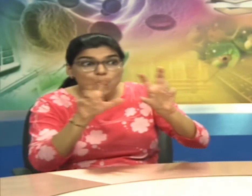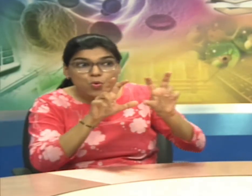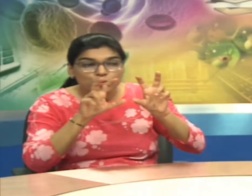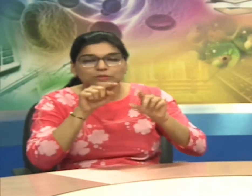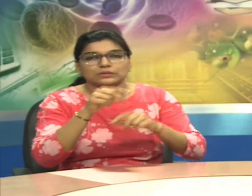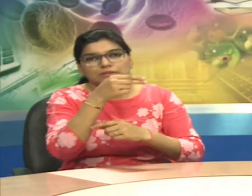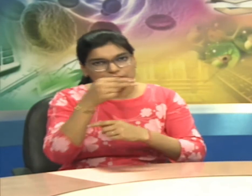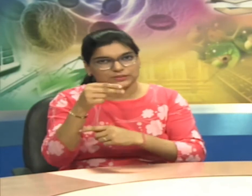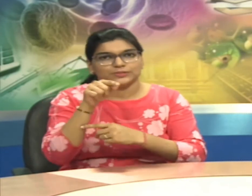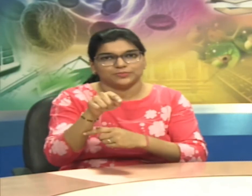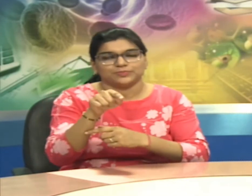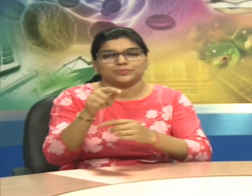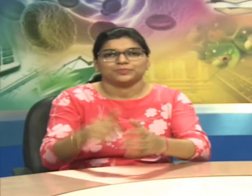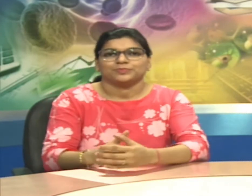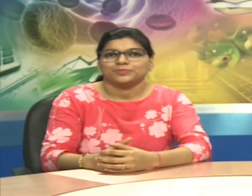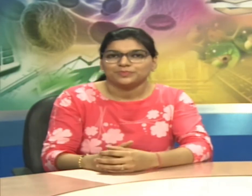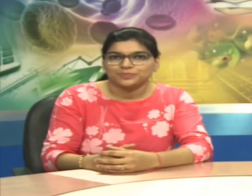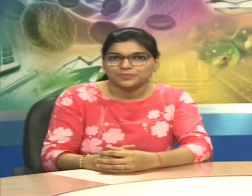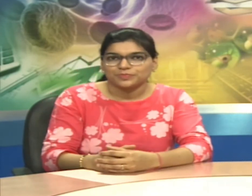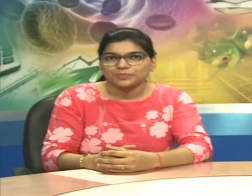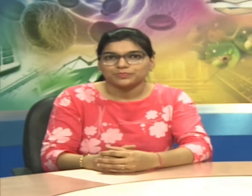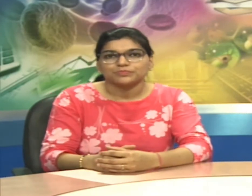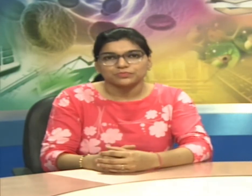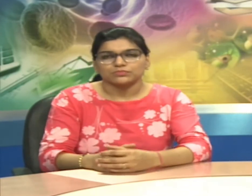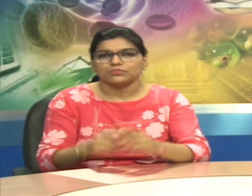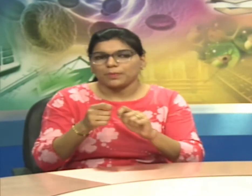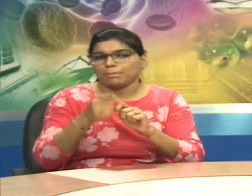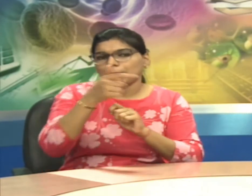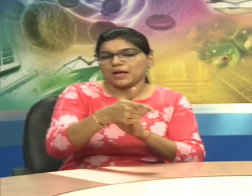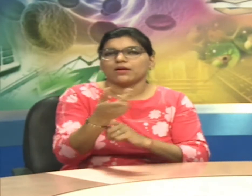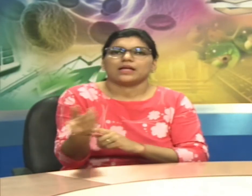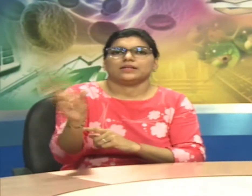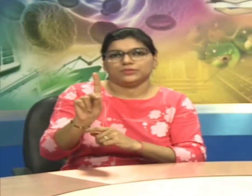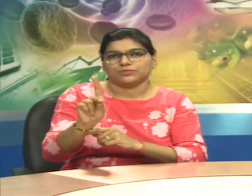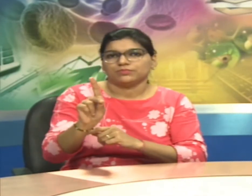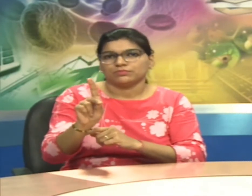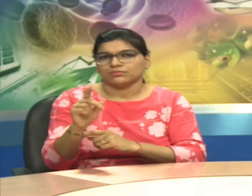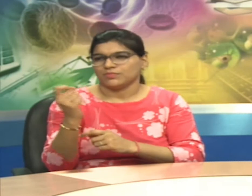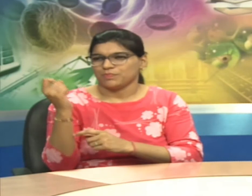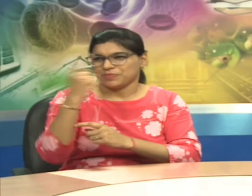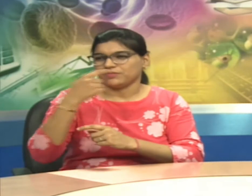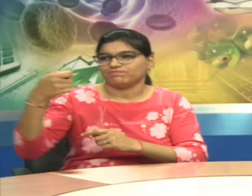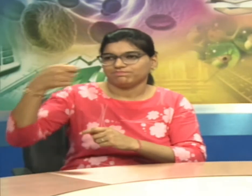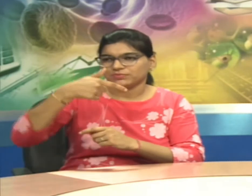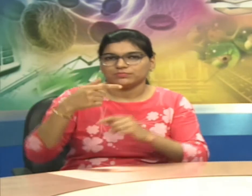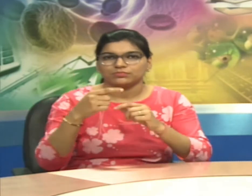the theft or the robber. Next word is repaid, which means pay